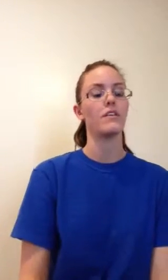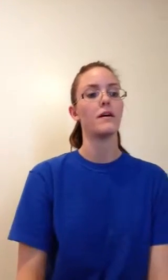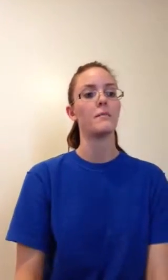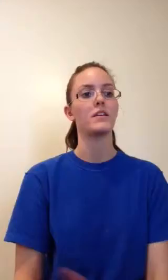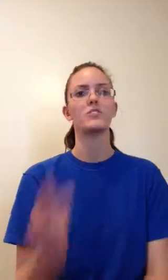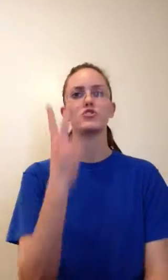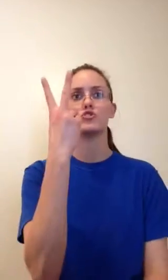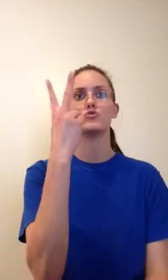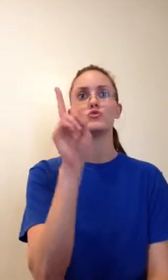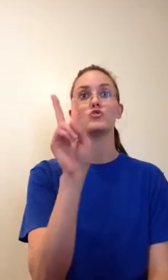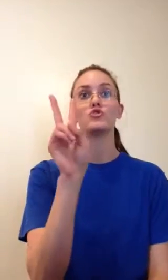that money